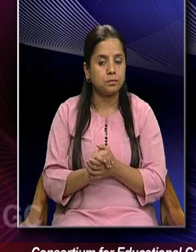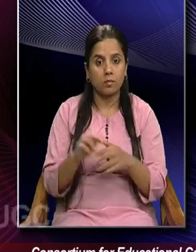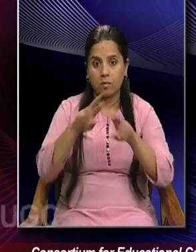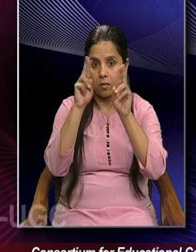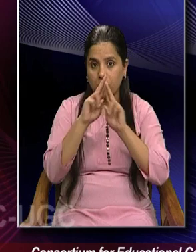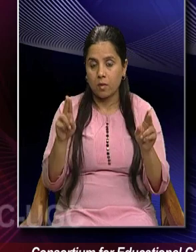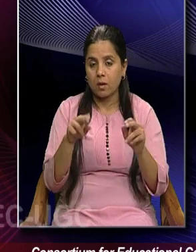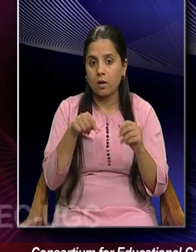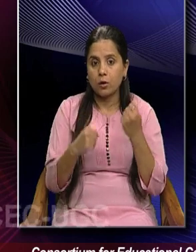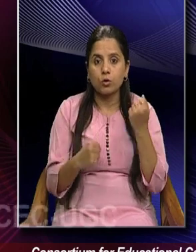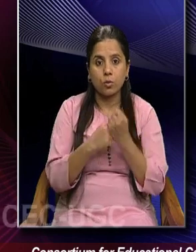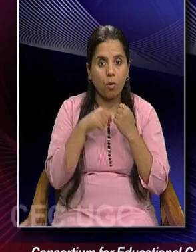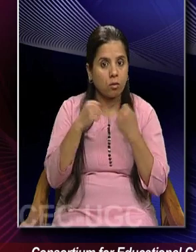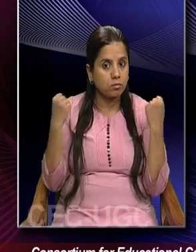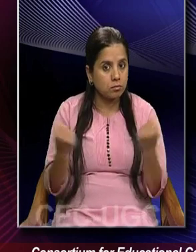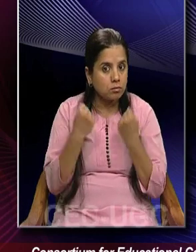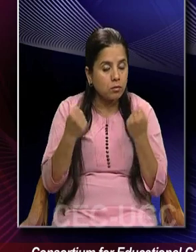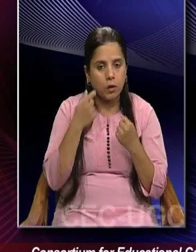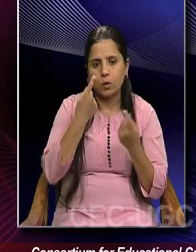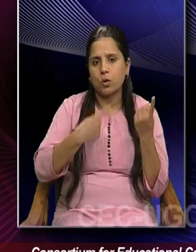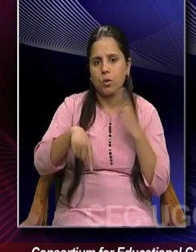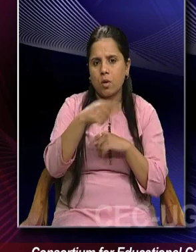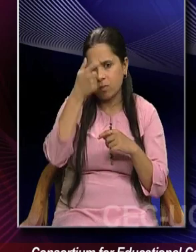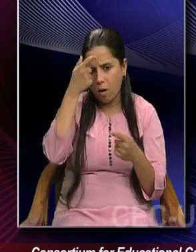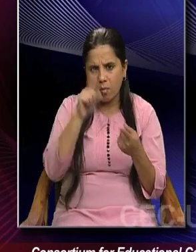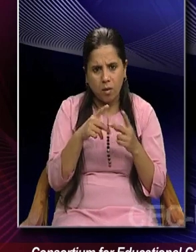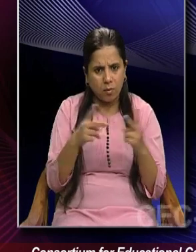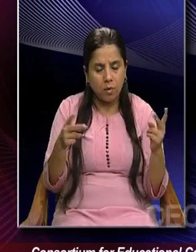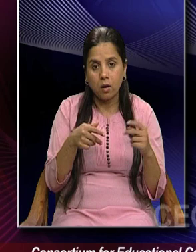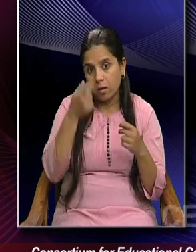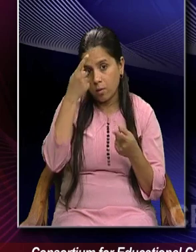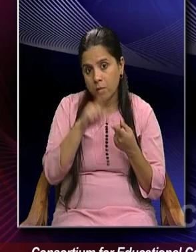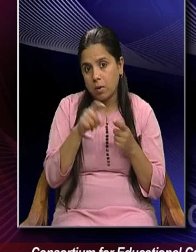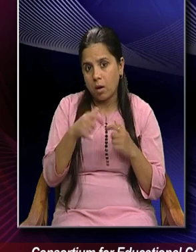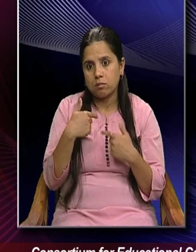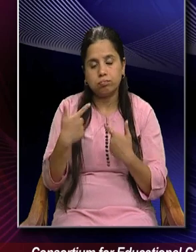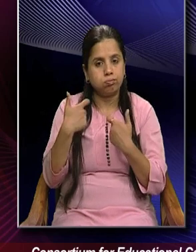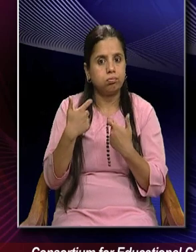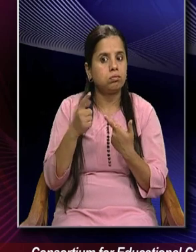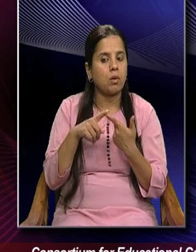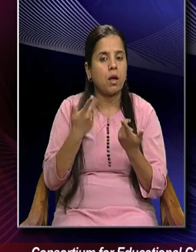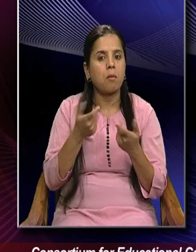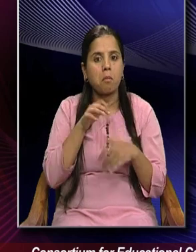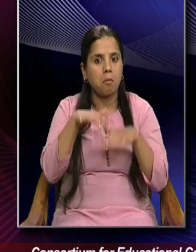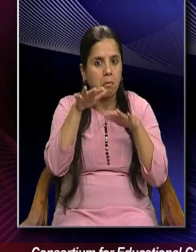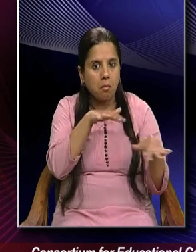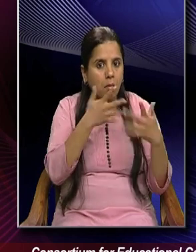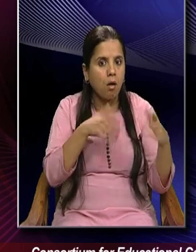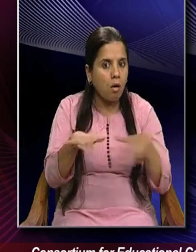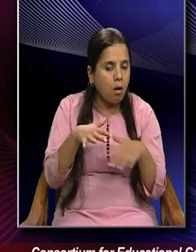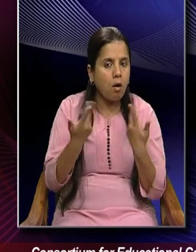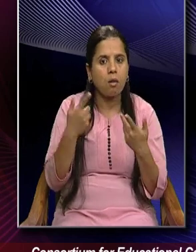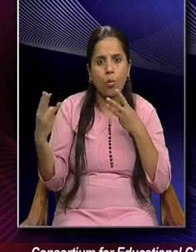International aid effort during humanitarian crisis. The crisis can be triggered by natural disasters, armed